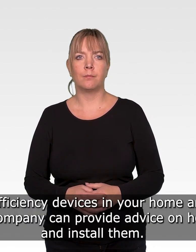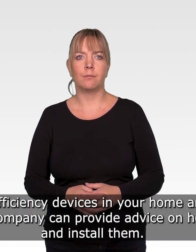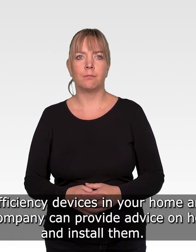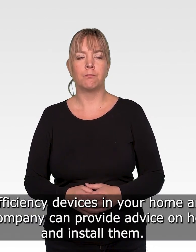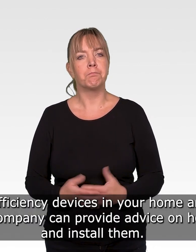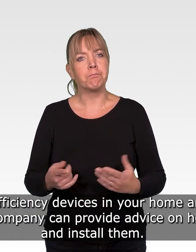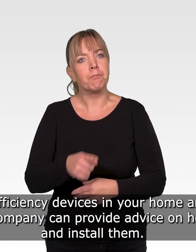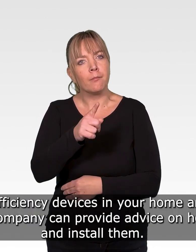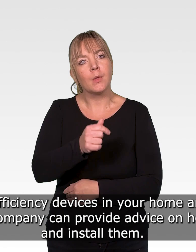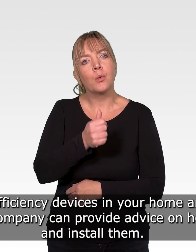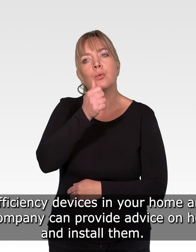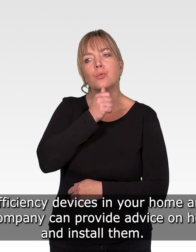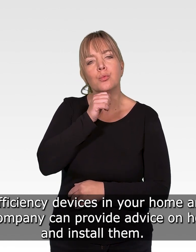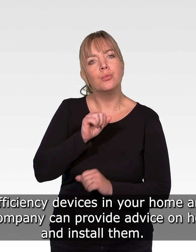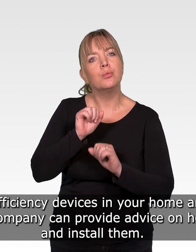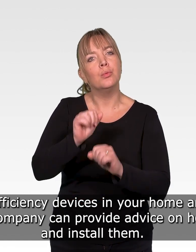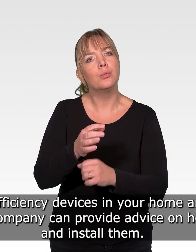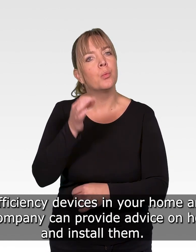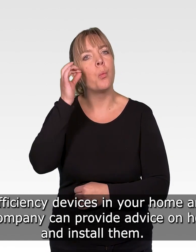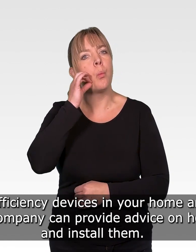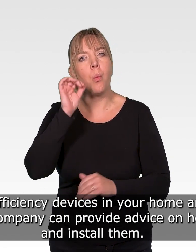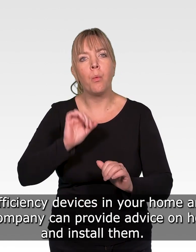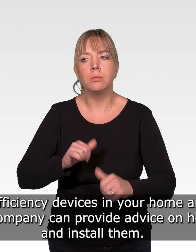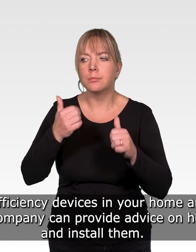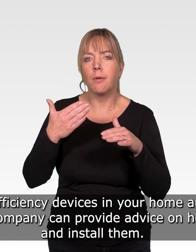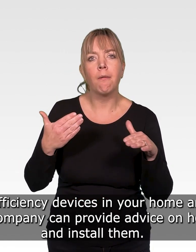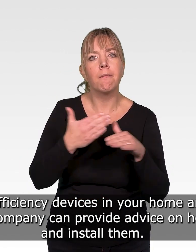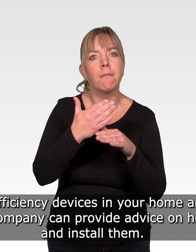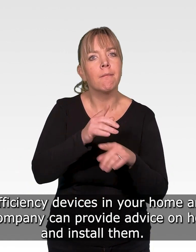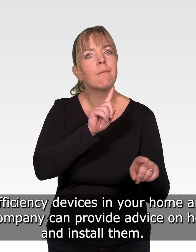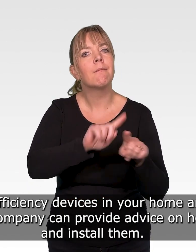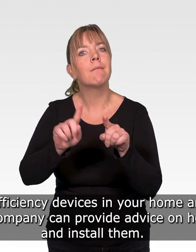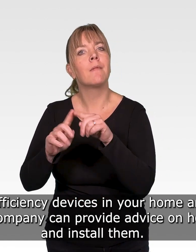Use water efficiency devices in your home and garden.